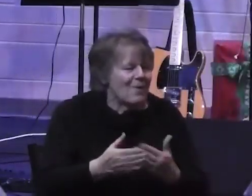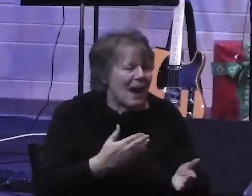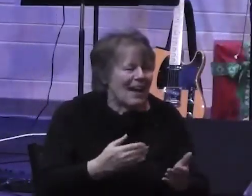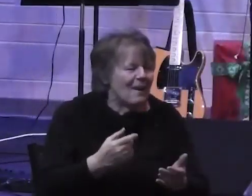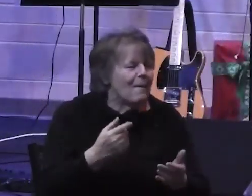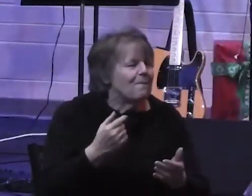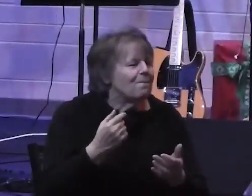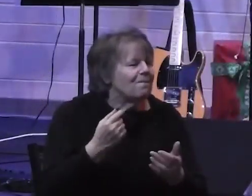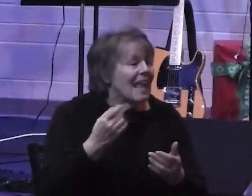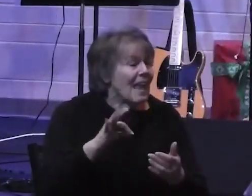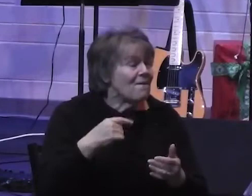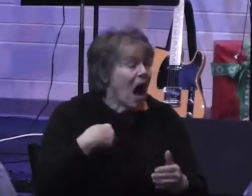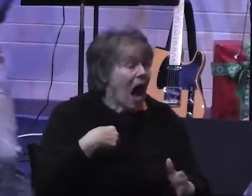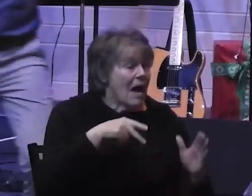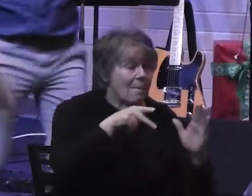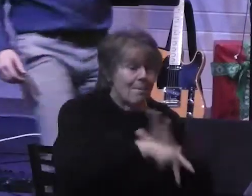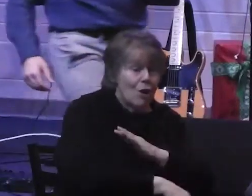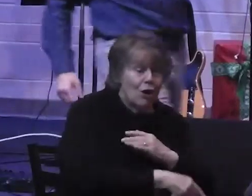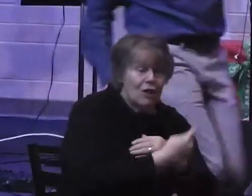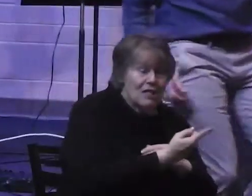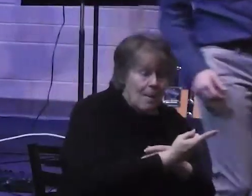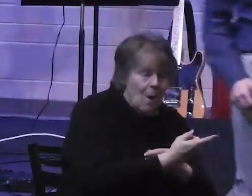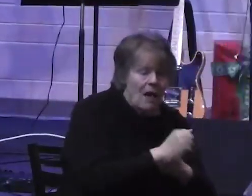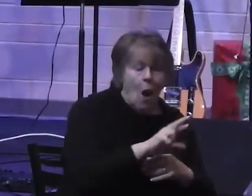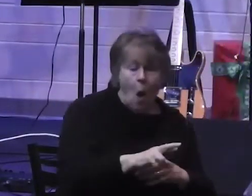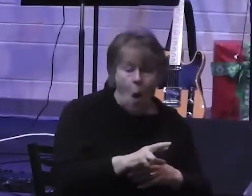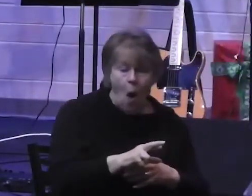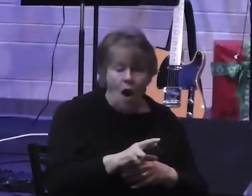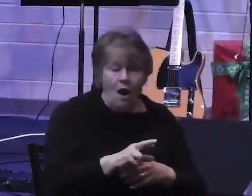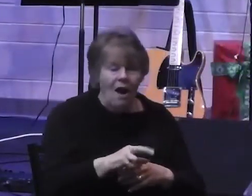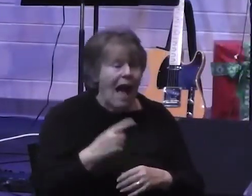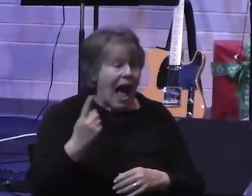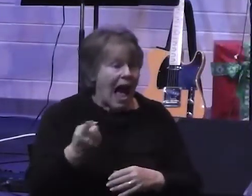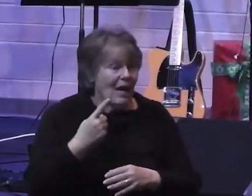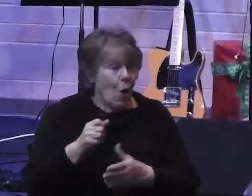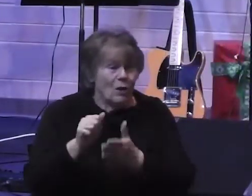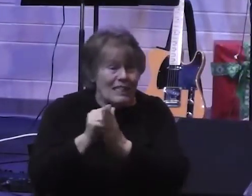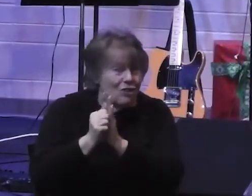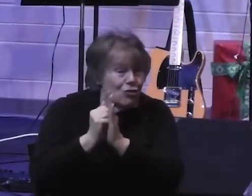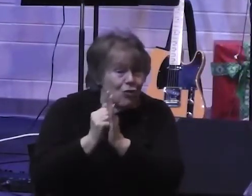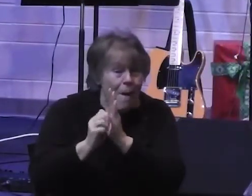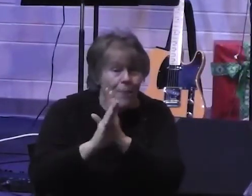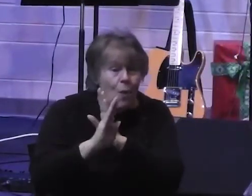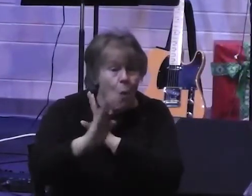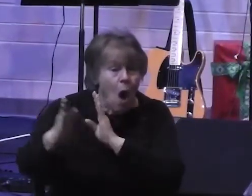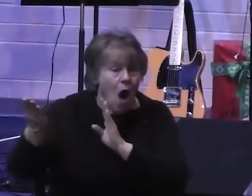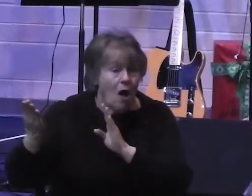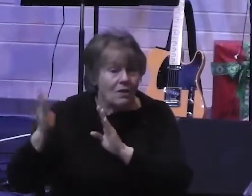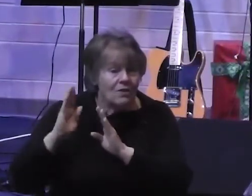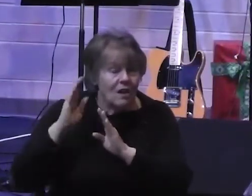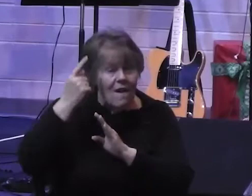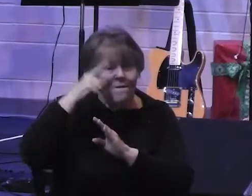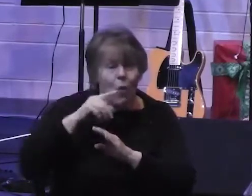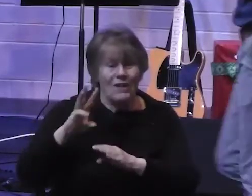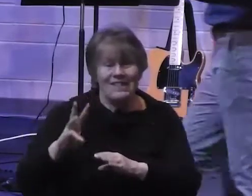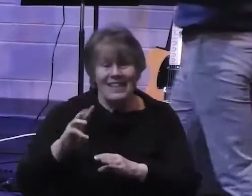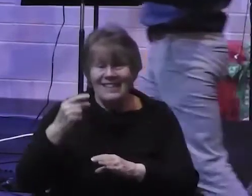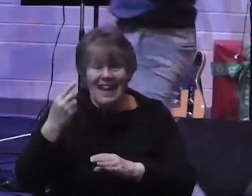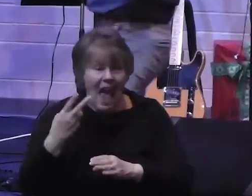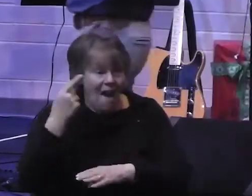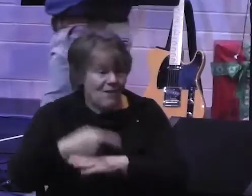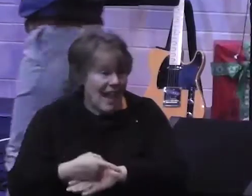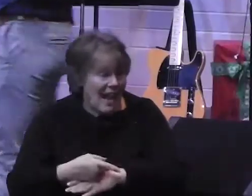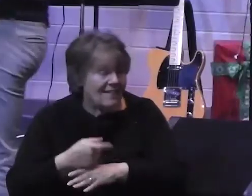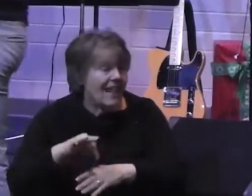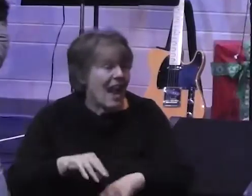on. If I murder someone or if I only scrub the walls for 6.5 days, if I